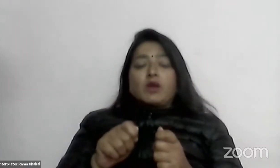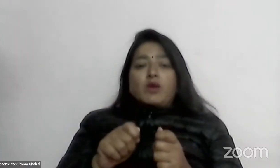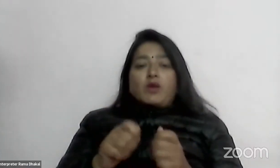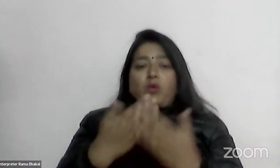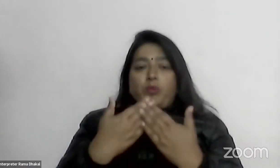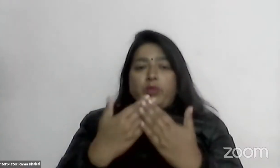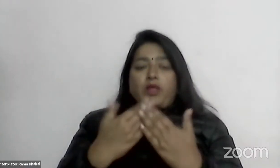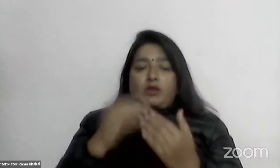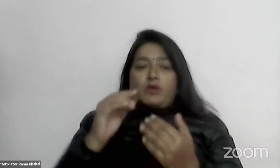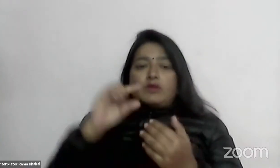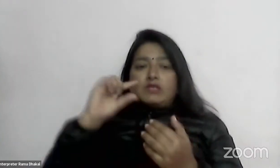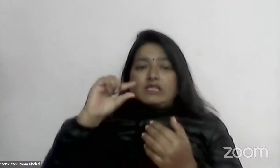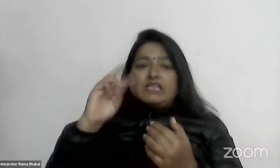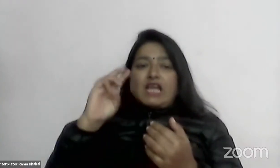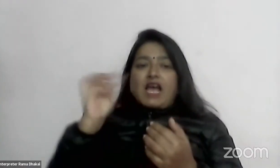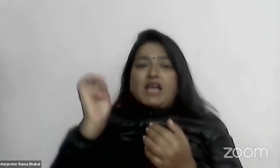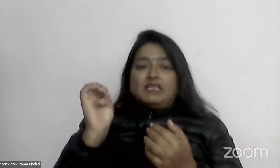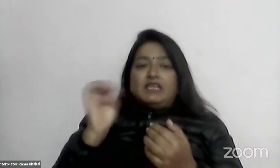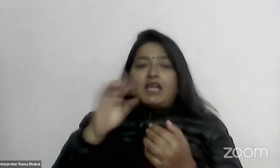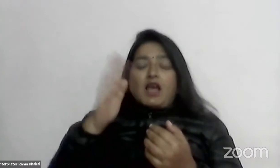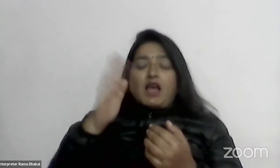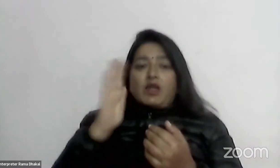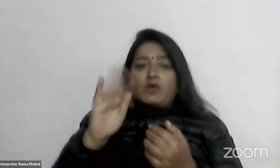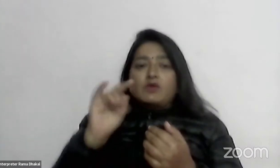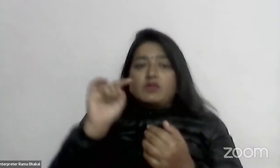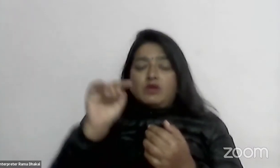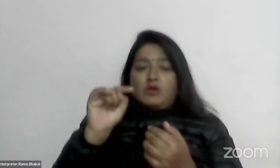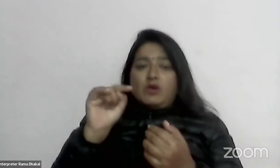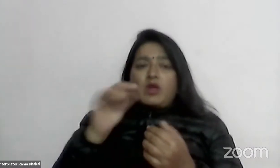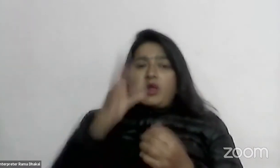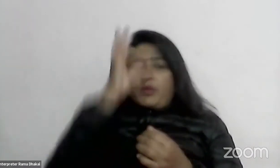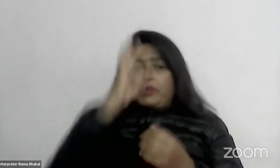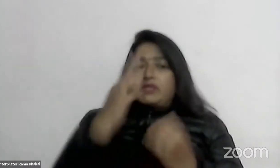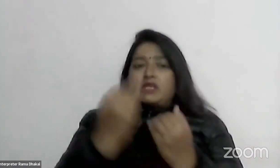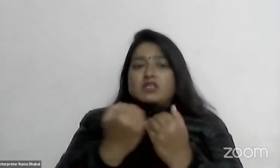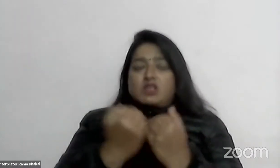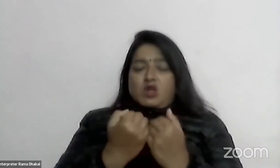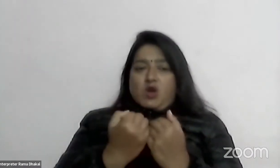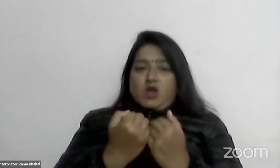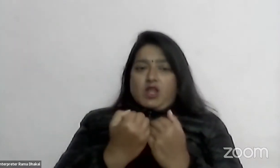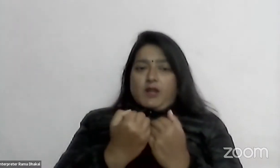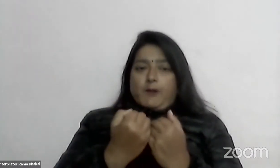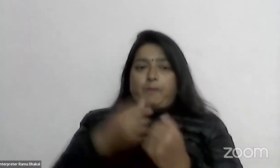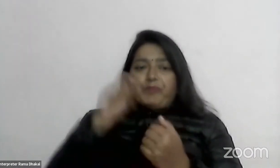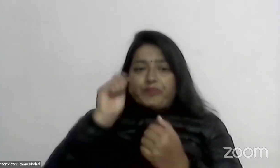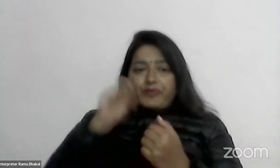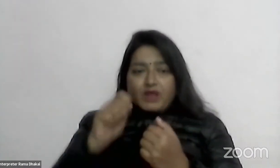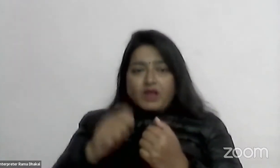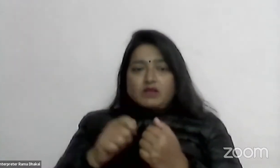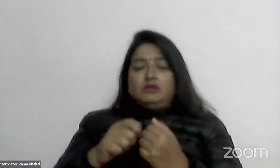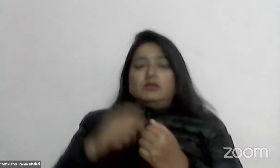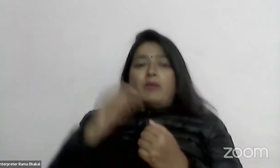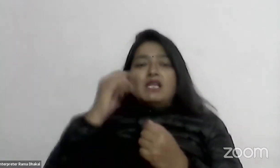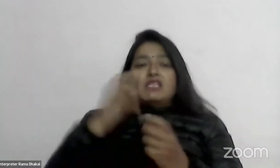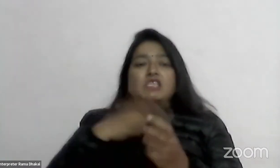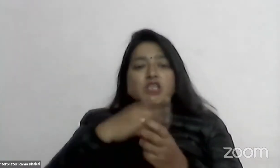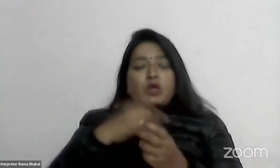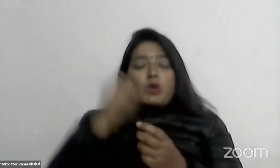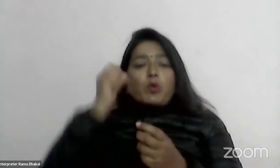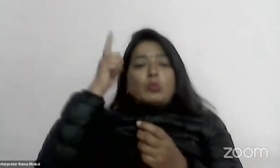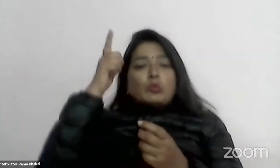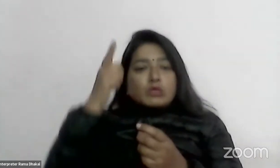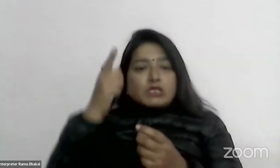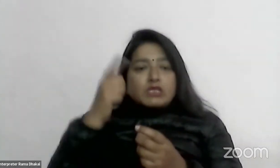would bring to the table, particularly from the perspective of jurisprudence building, interpretation, and how this